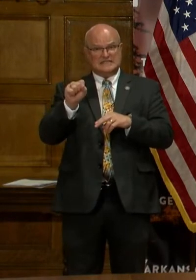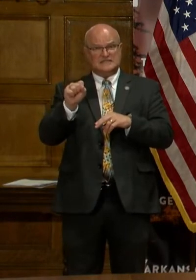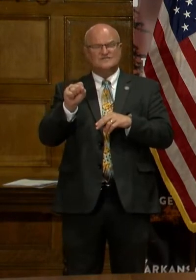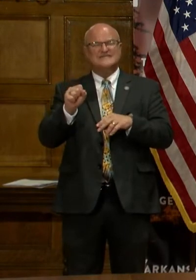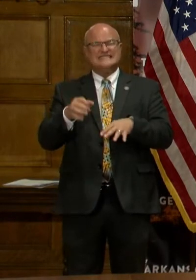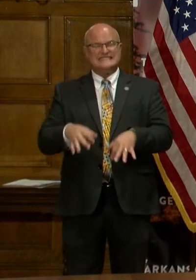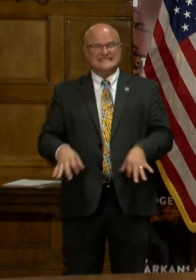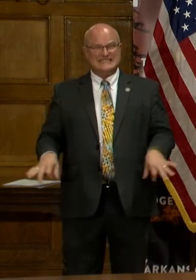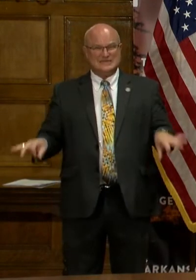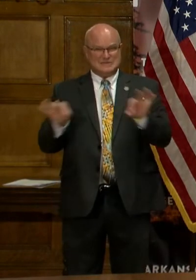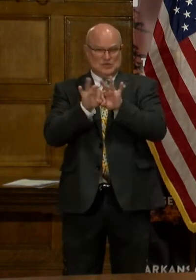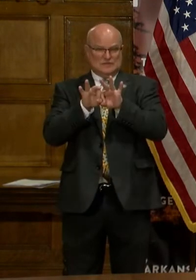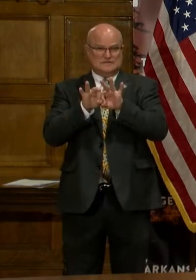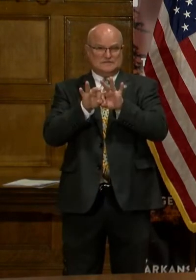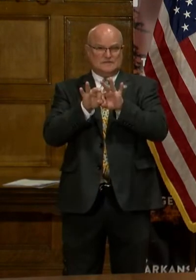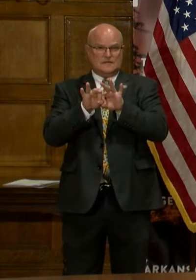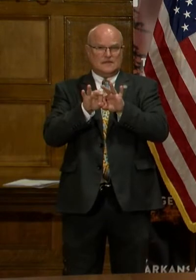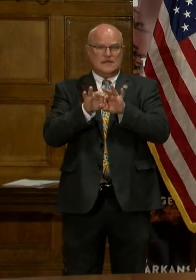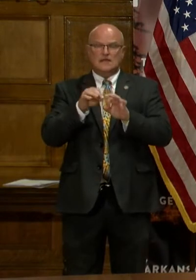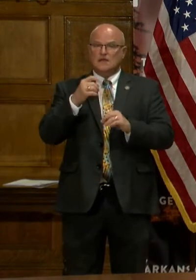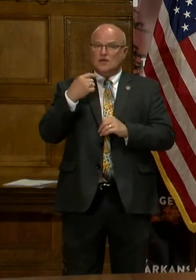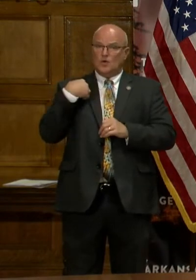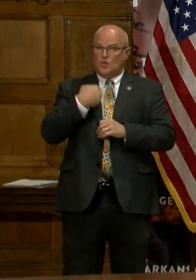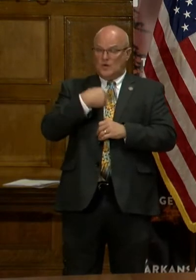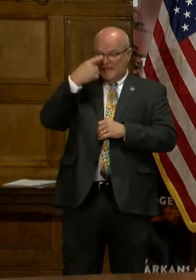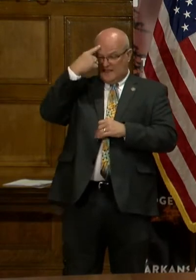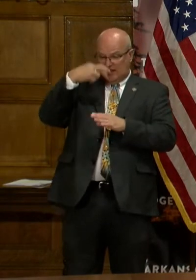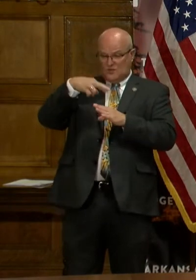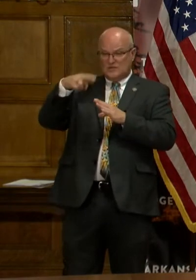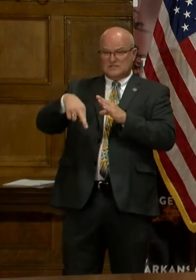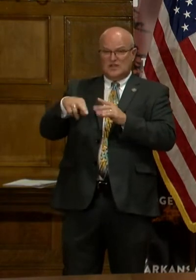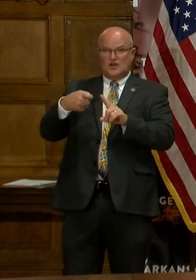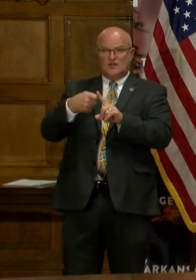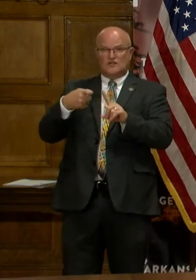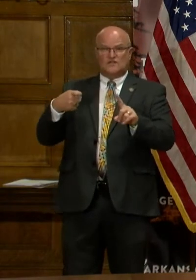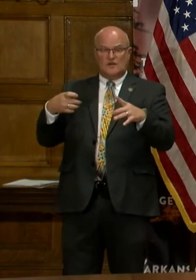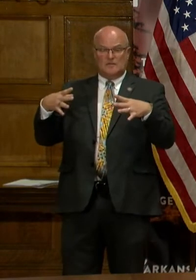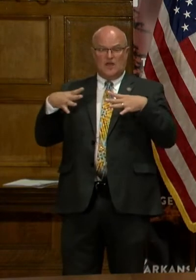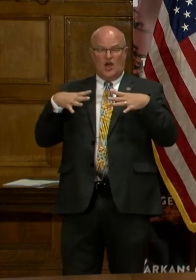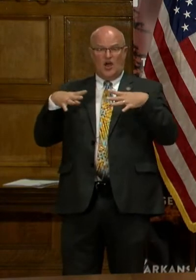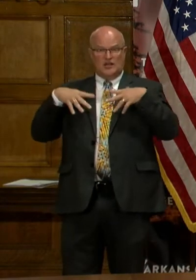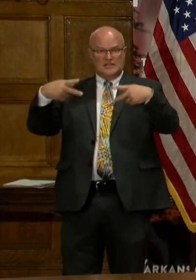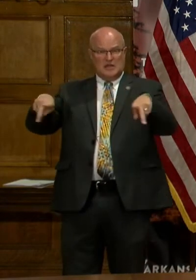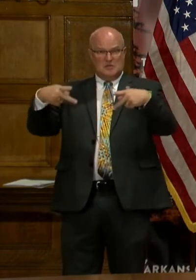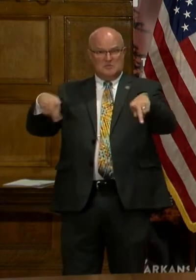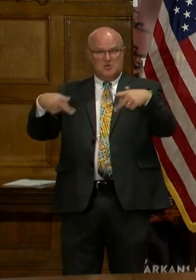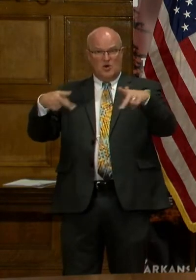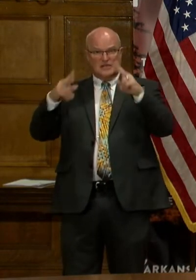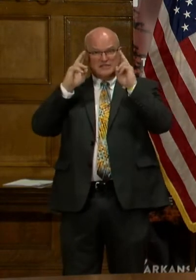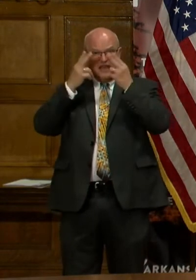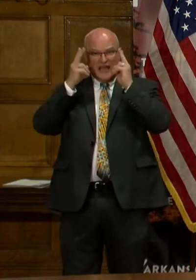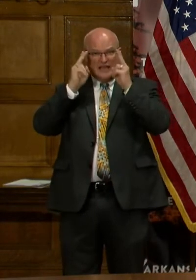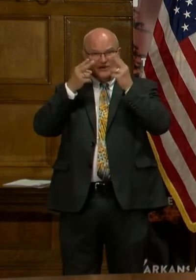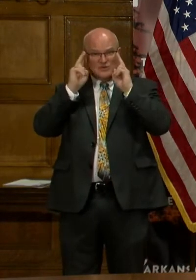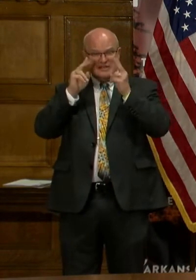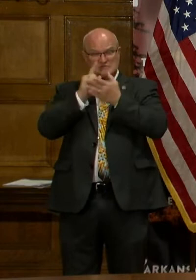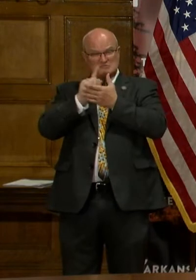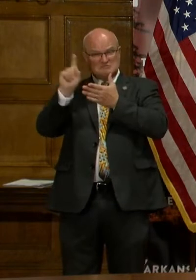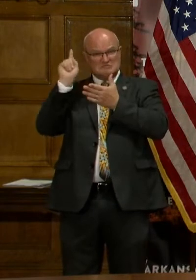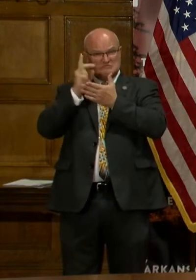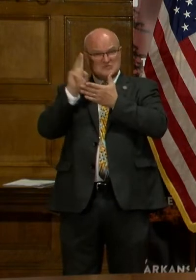significant one. As I said before, we think that this is the result of the holiday parties that occurred a week or so